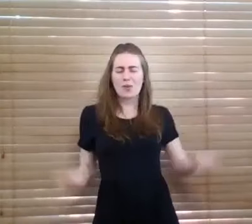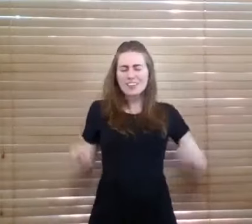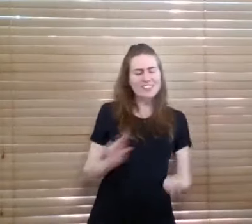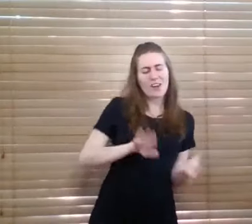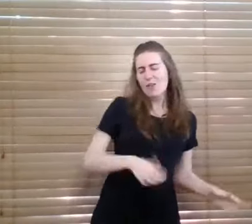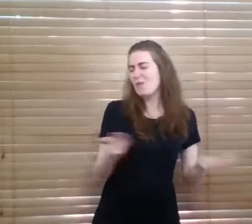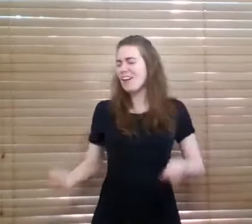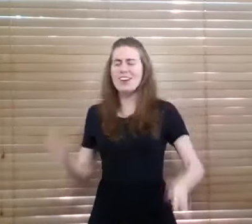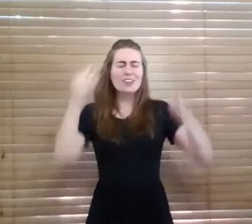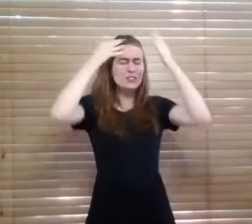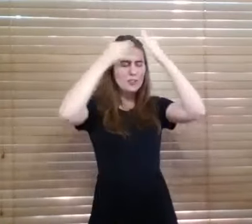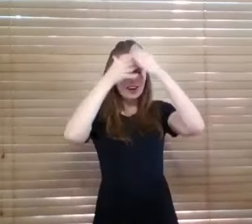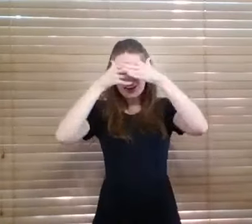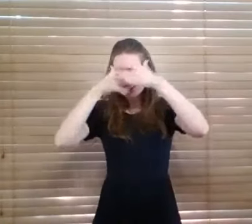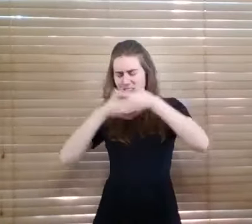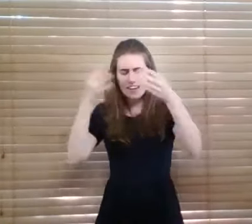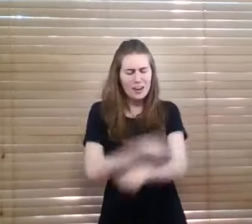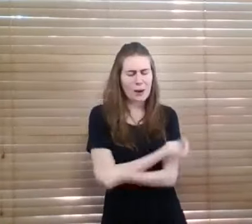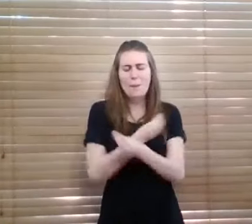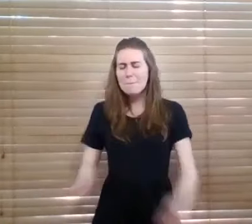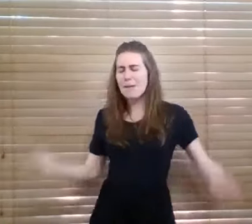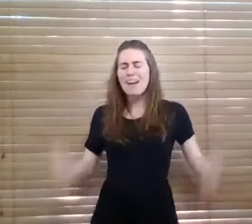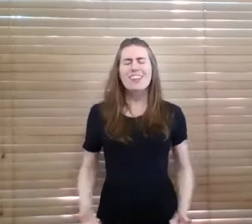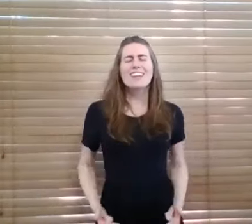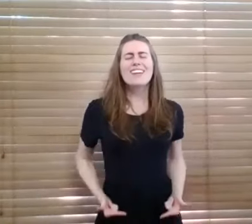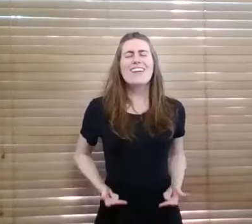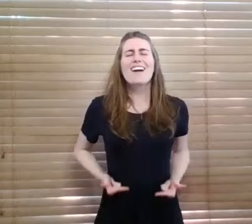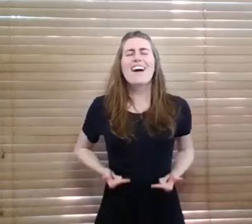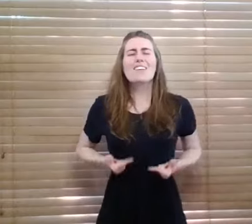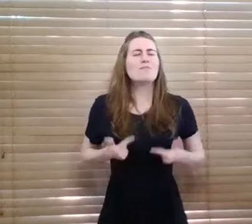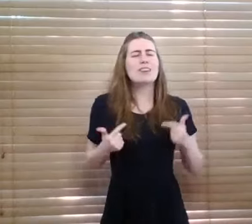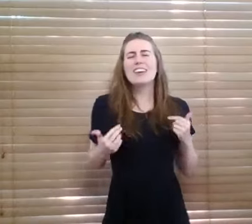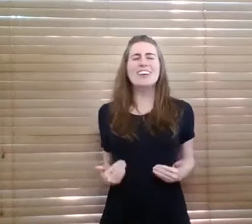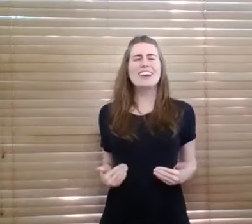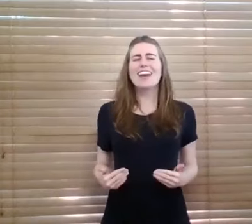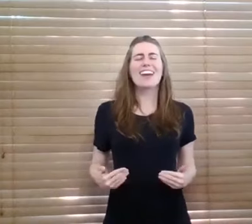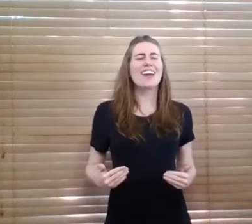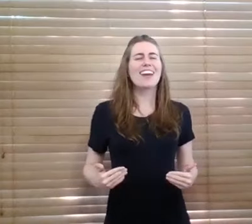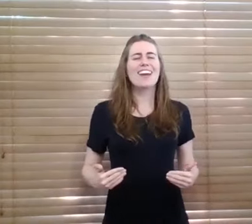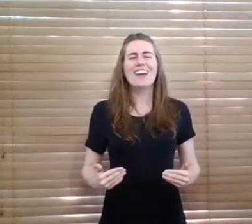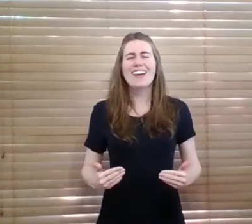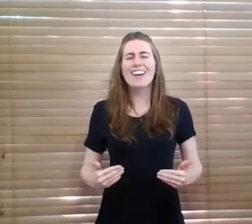friend. One day was arrested, my life began.